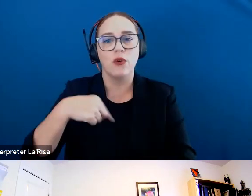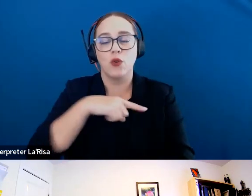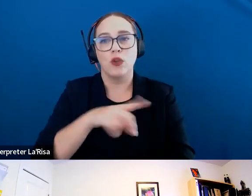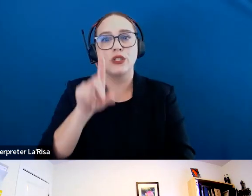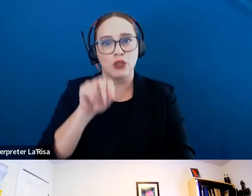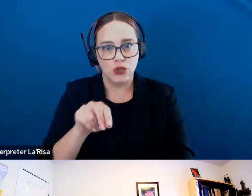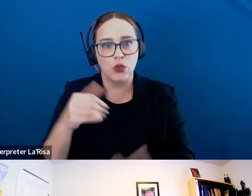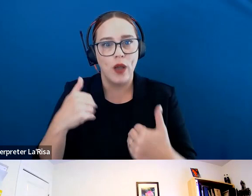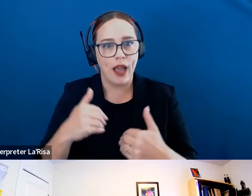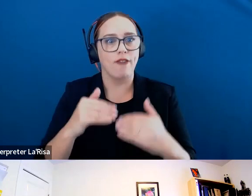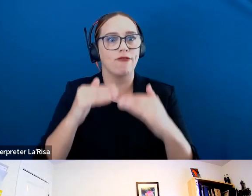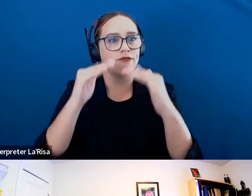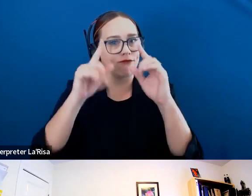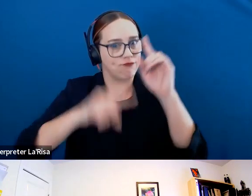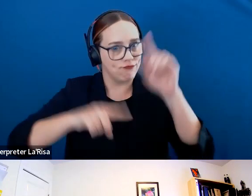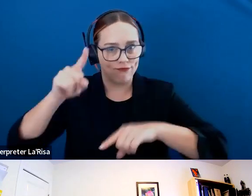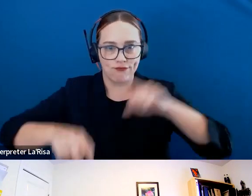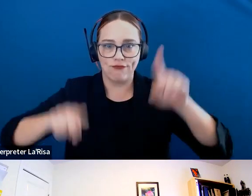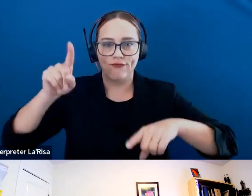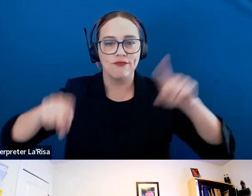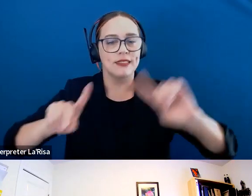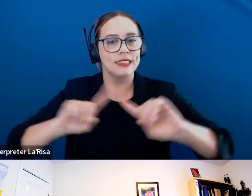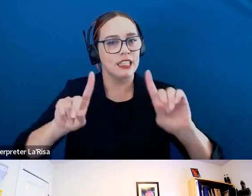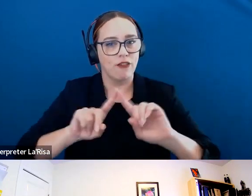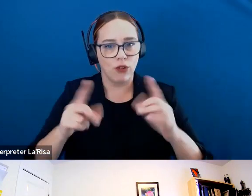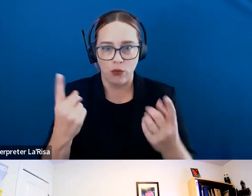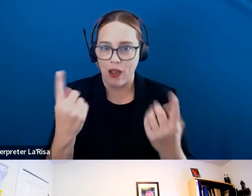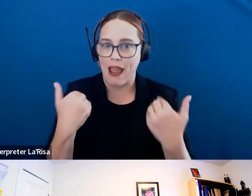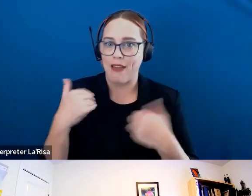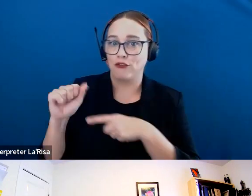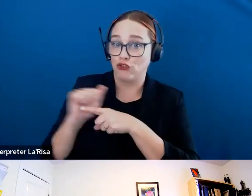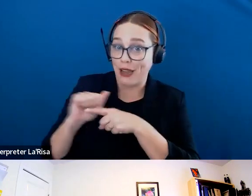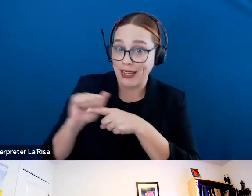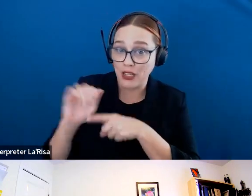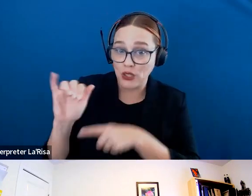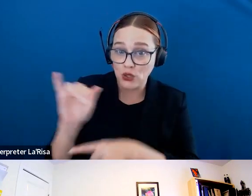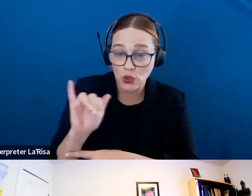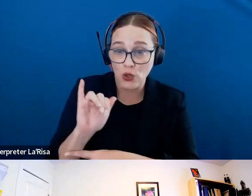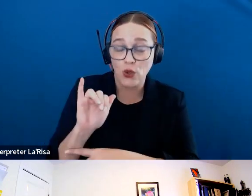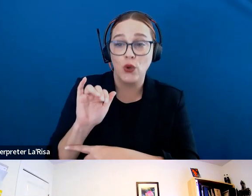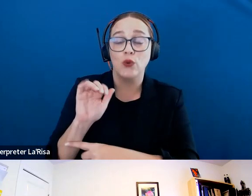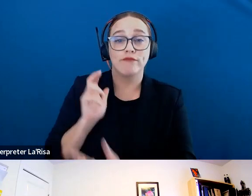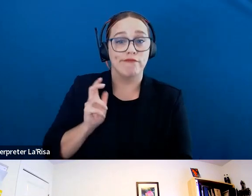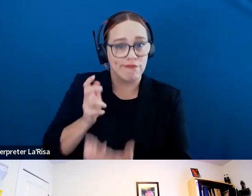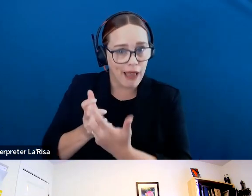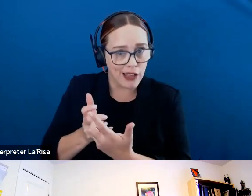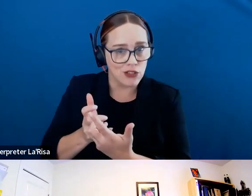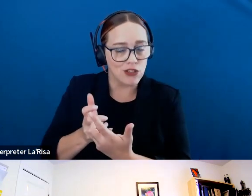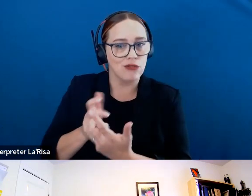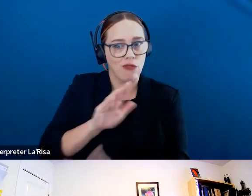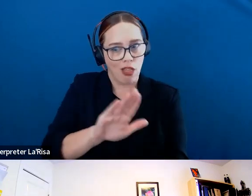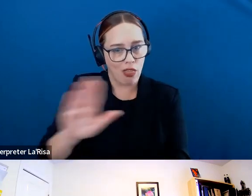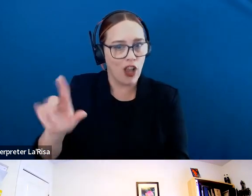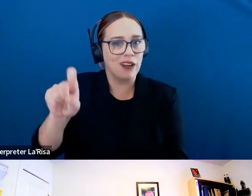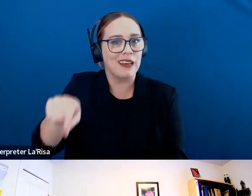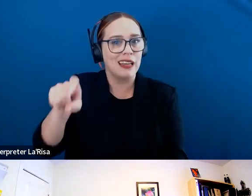trainings geared at the array of differing structures and needs for grantees. What I can say about